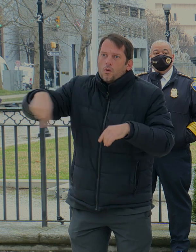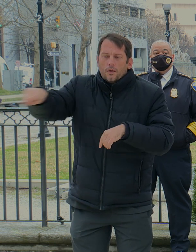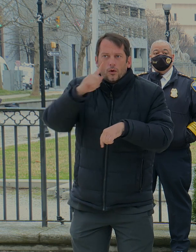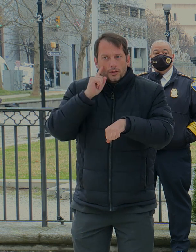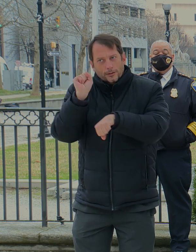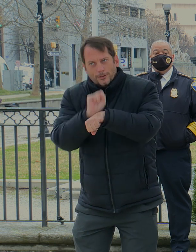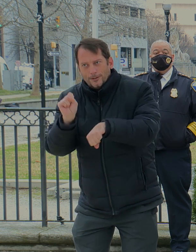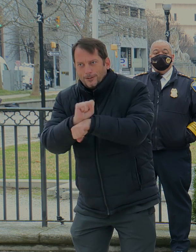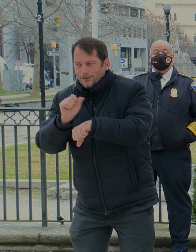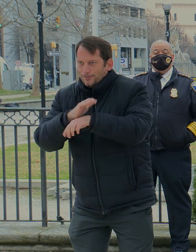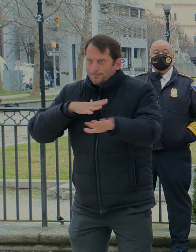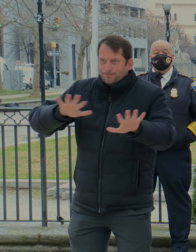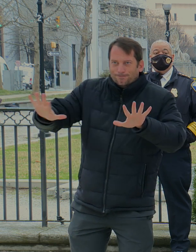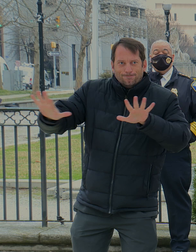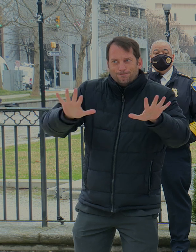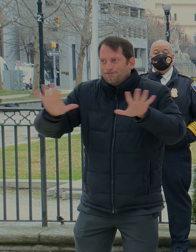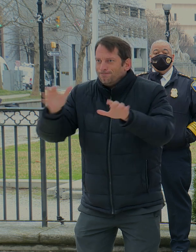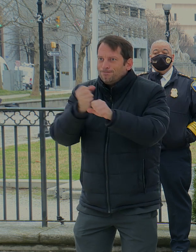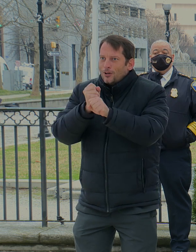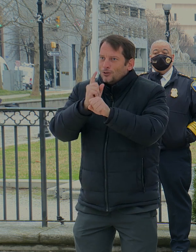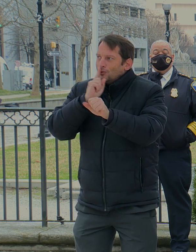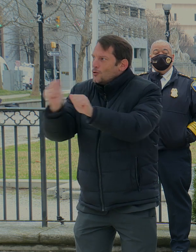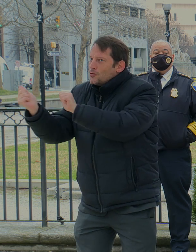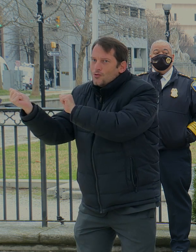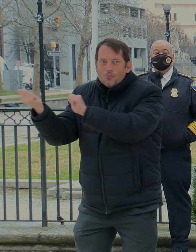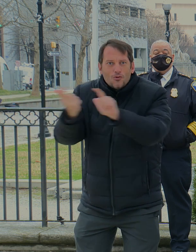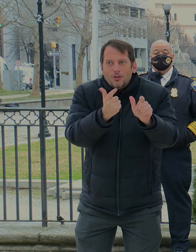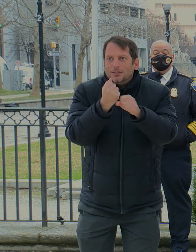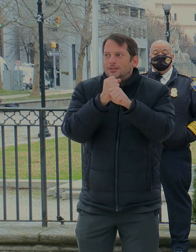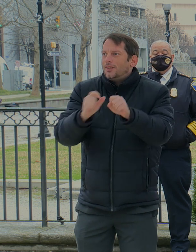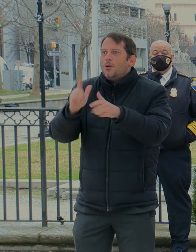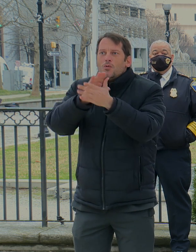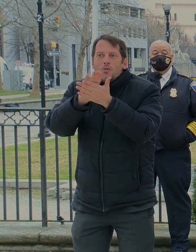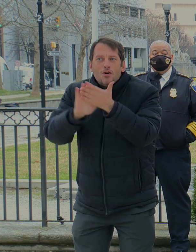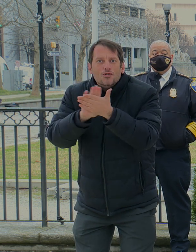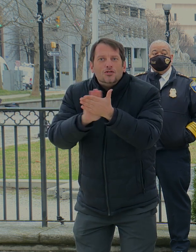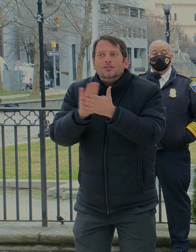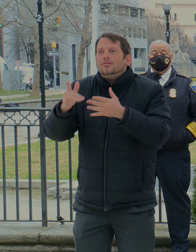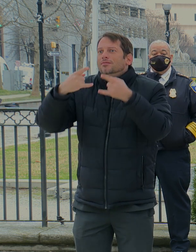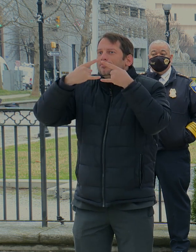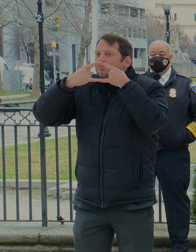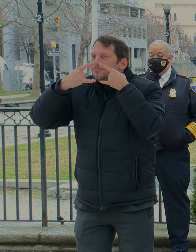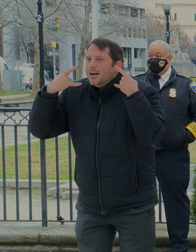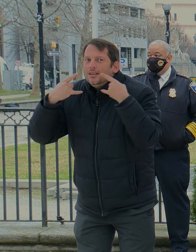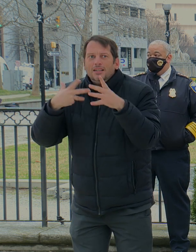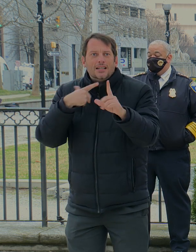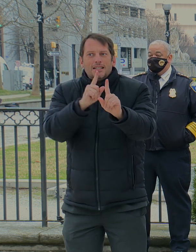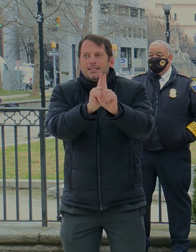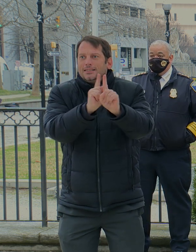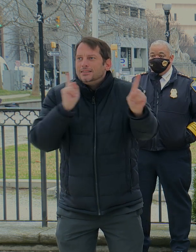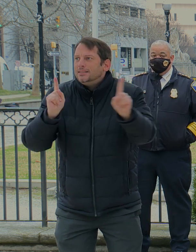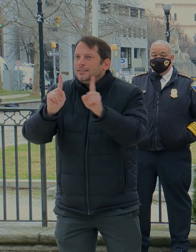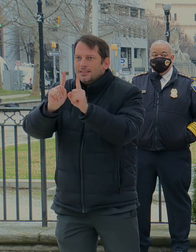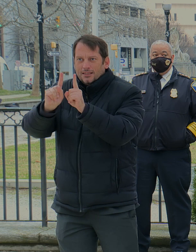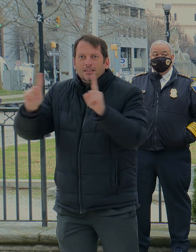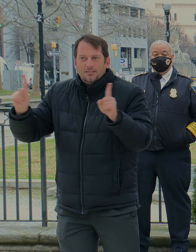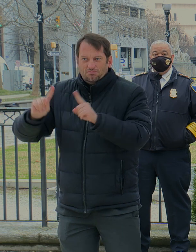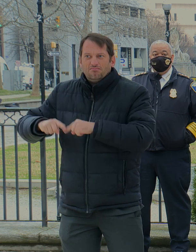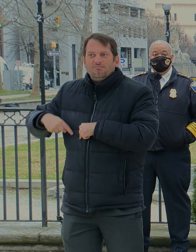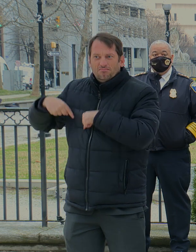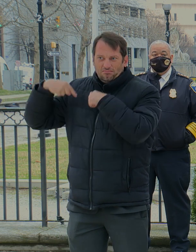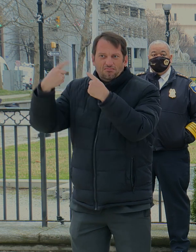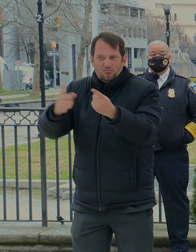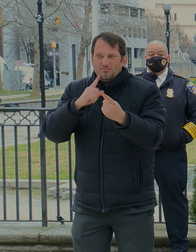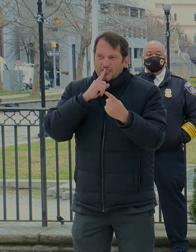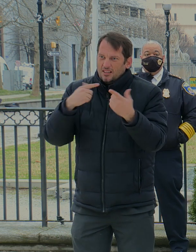wearing a mask to washing your hands to not intermingling with households, all of it helped to slow the spread of